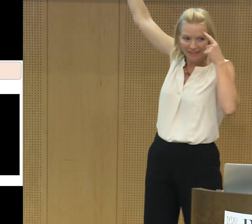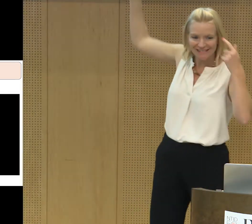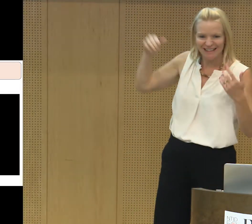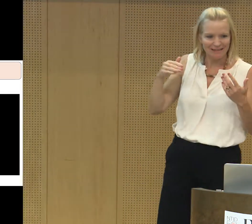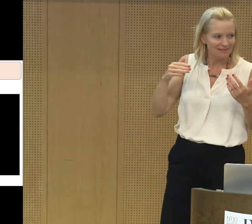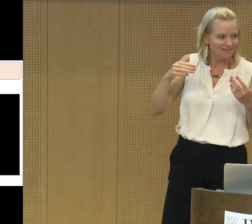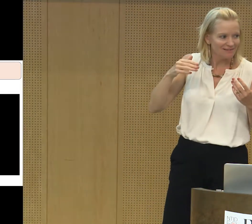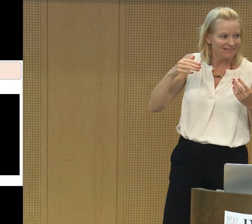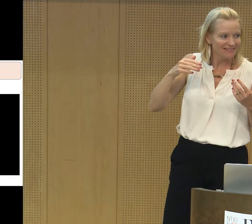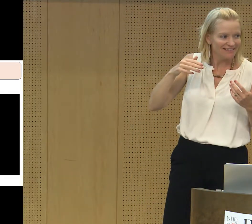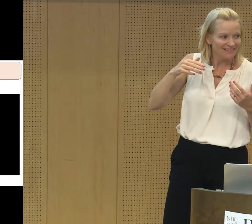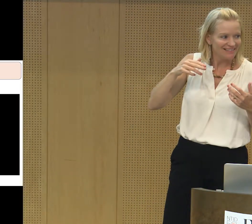What do you think?